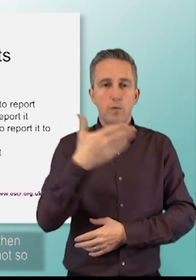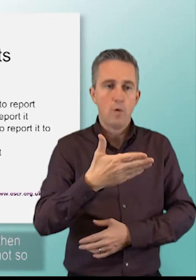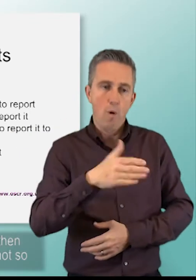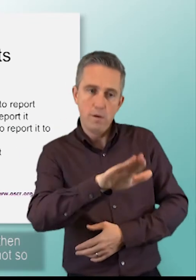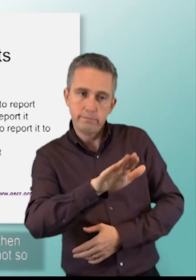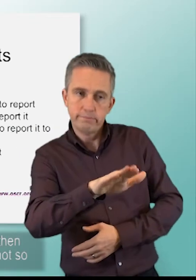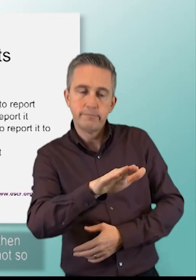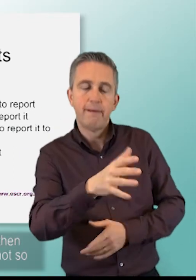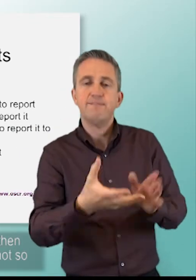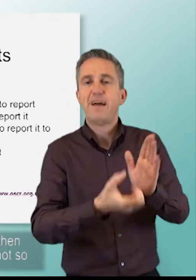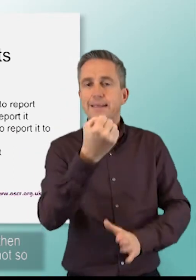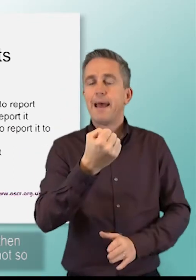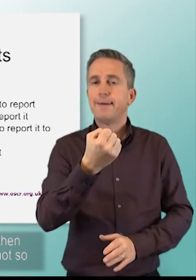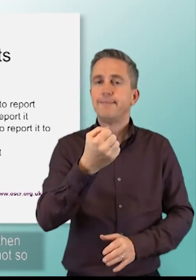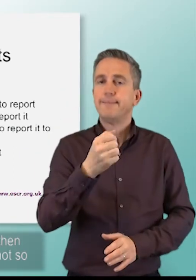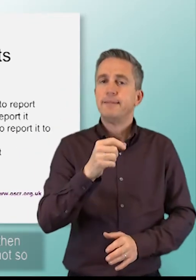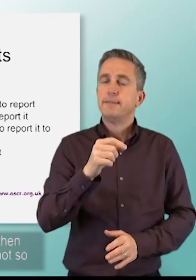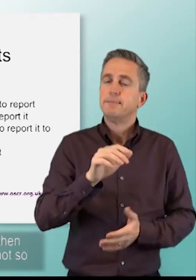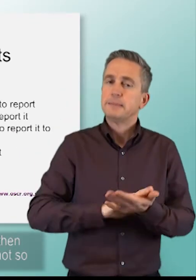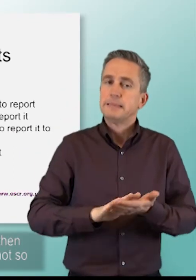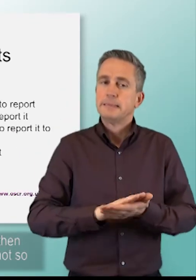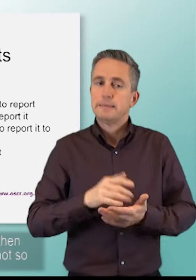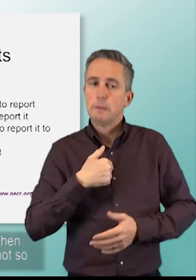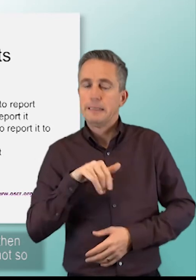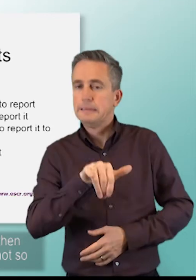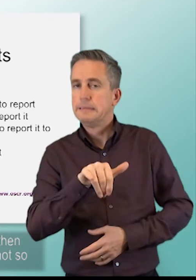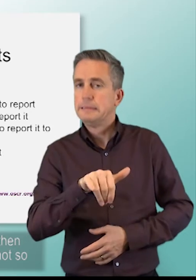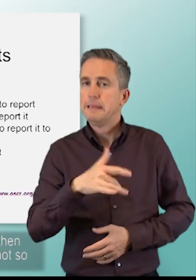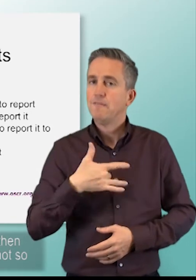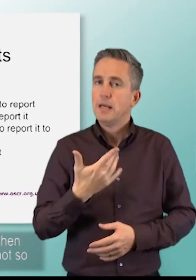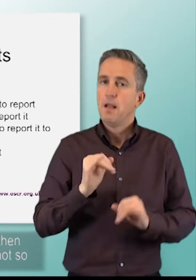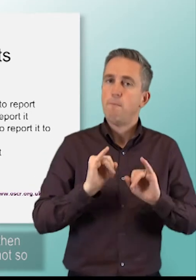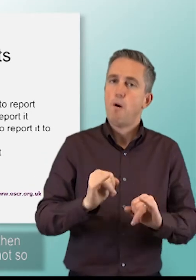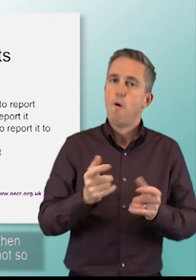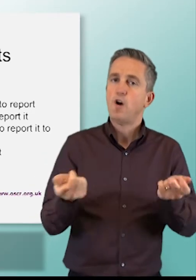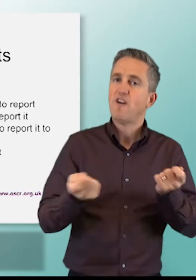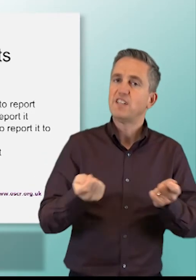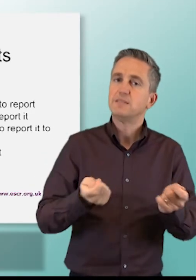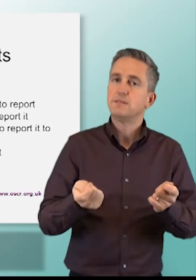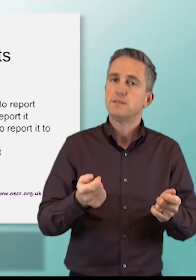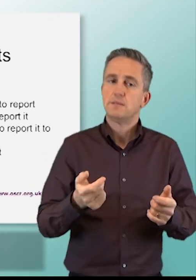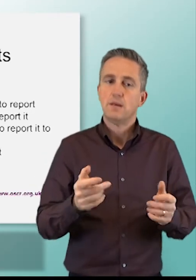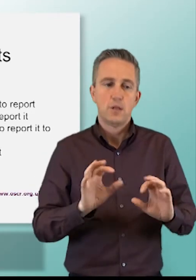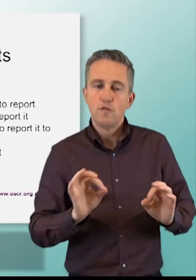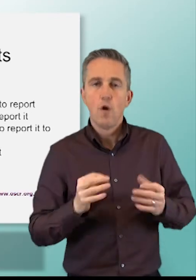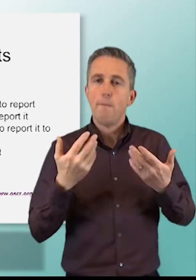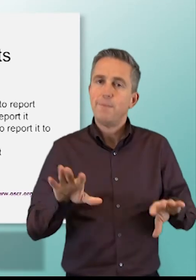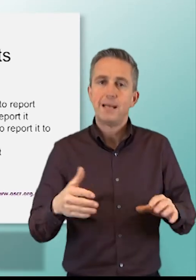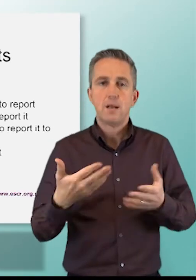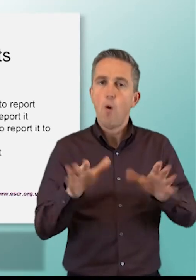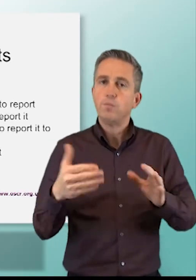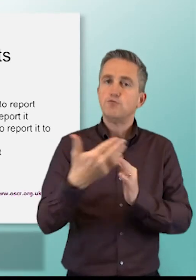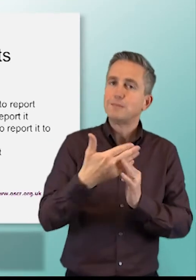in and open an inquiry on that, then we're much more likely to think, governance here not so great, because in fact they're not being transparent at the